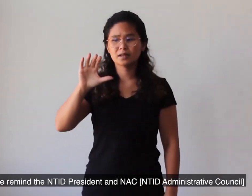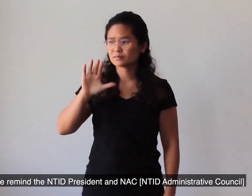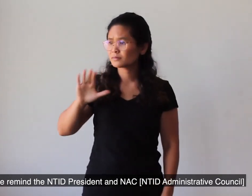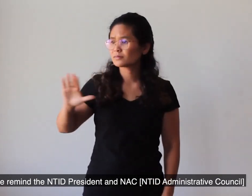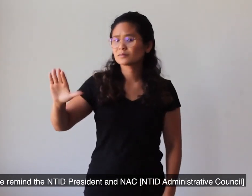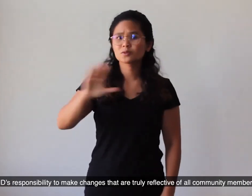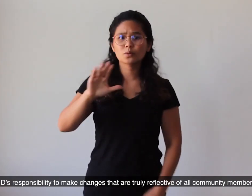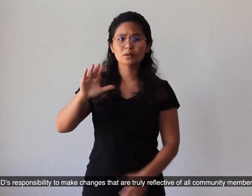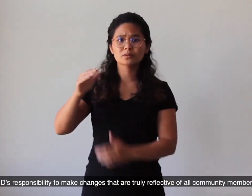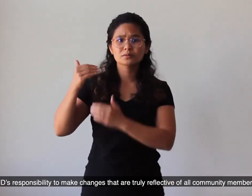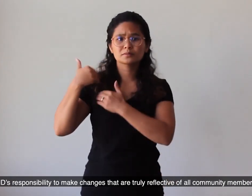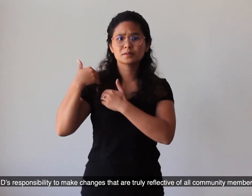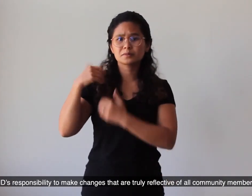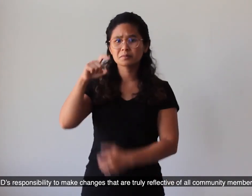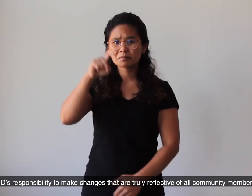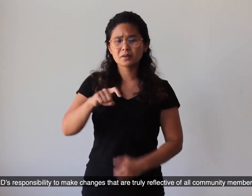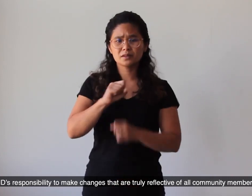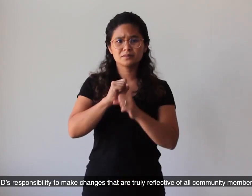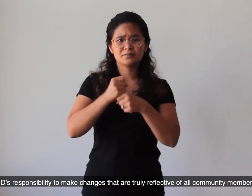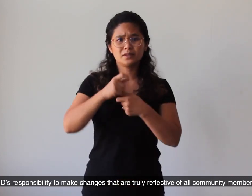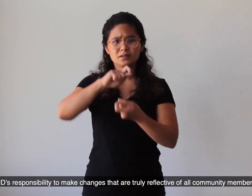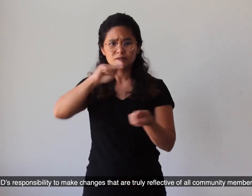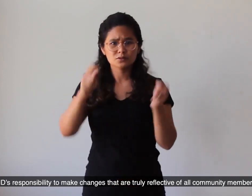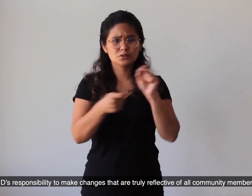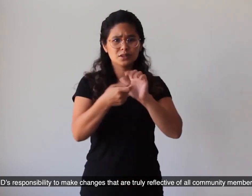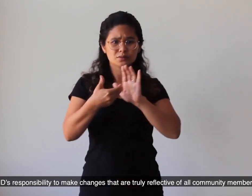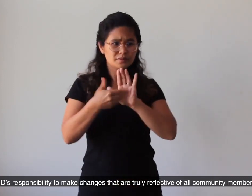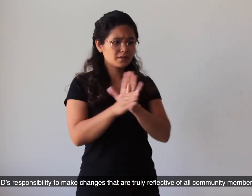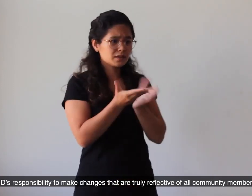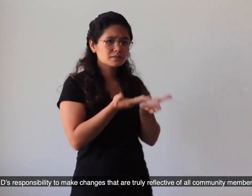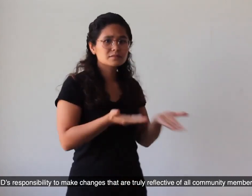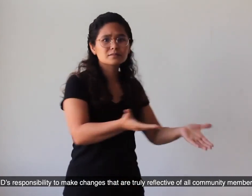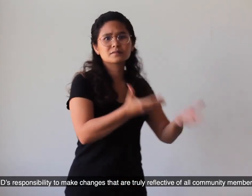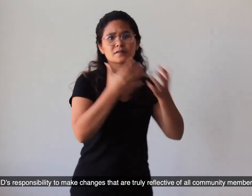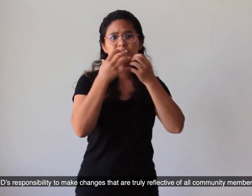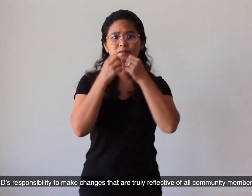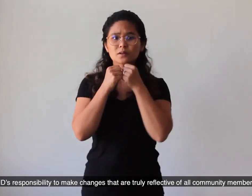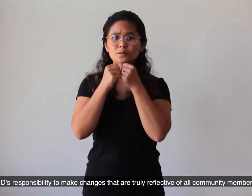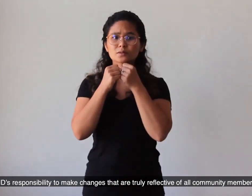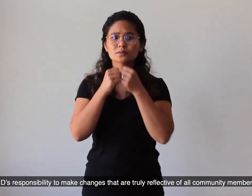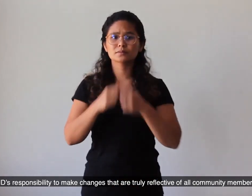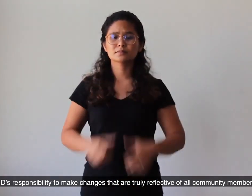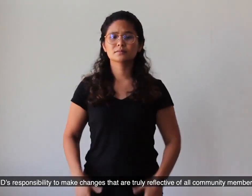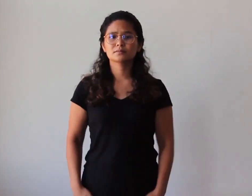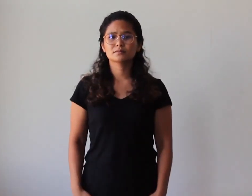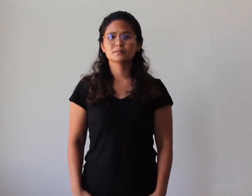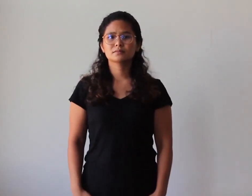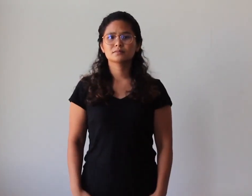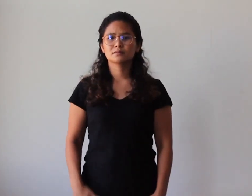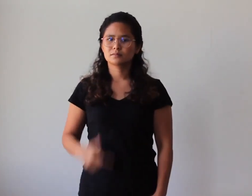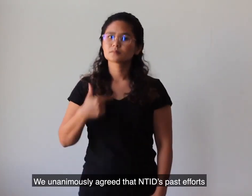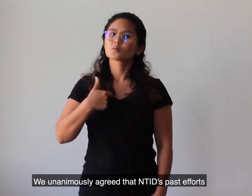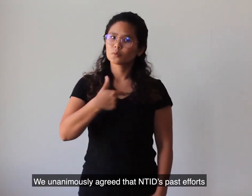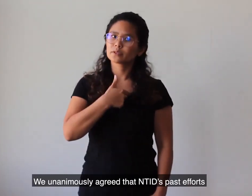NAC of NTID's responsibility to make changes that are truly reflective of all the community members'